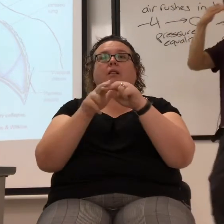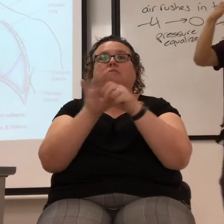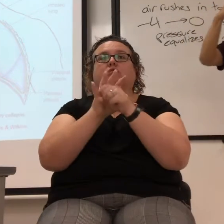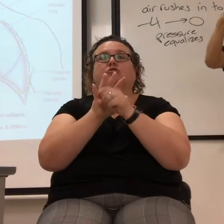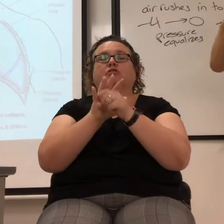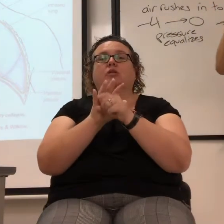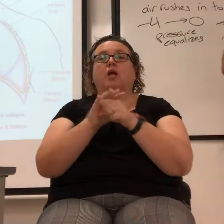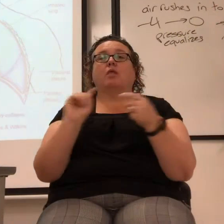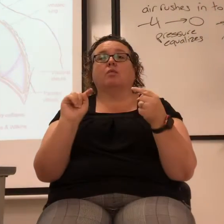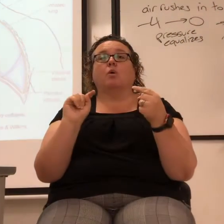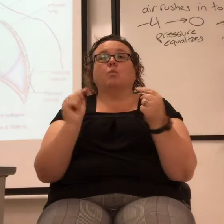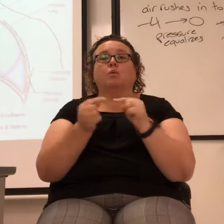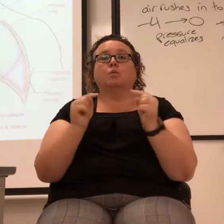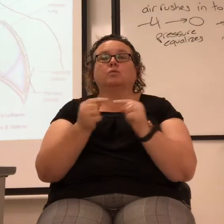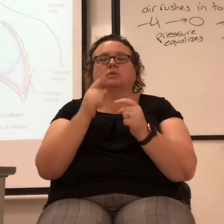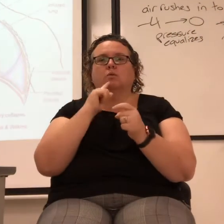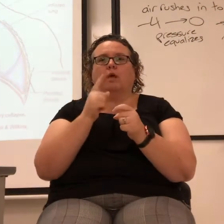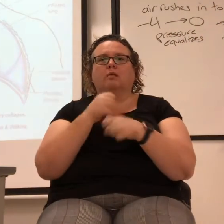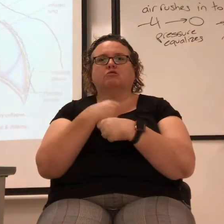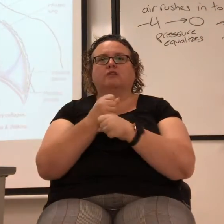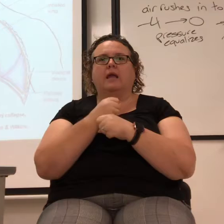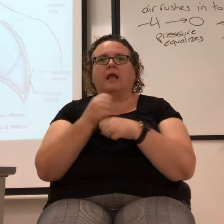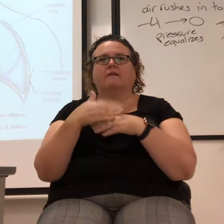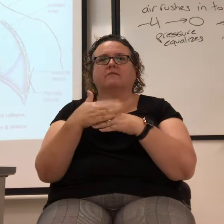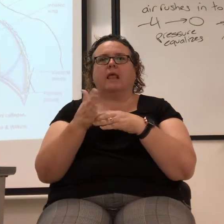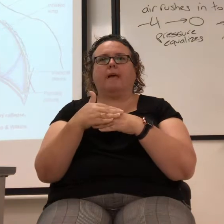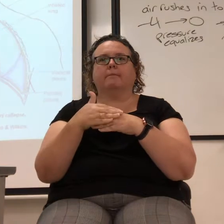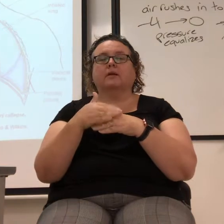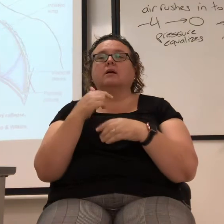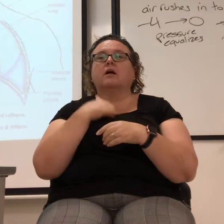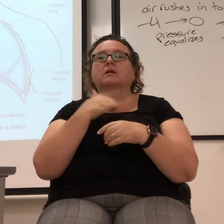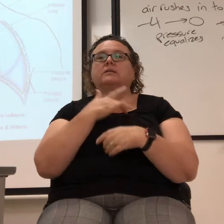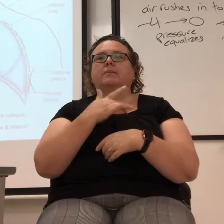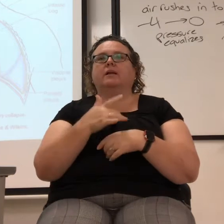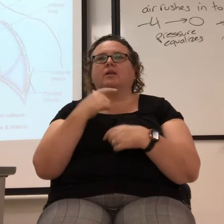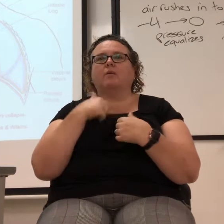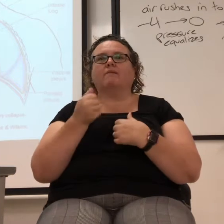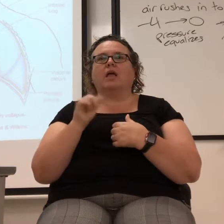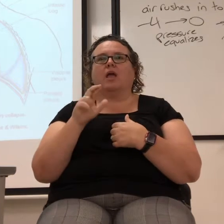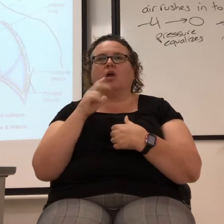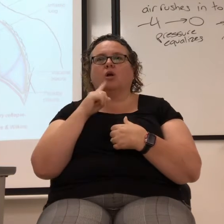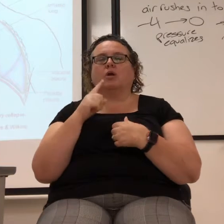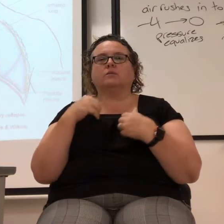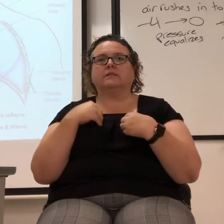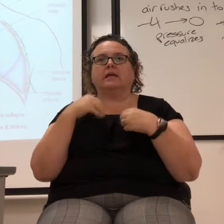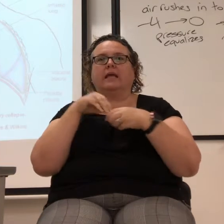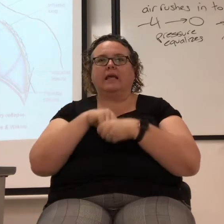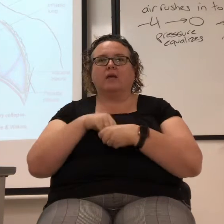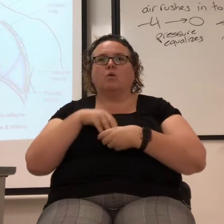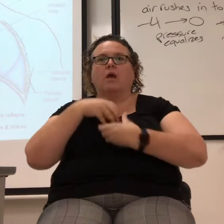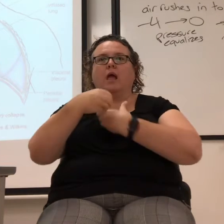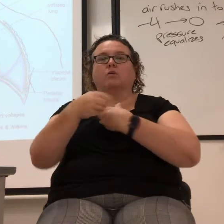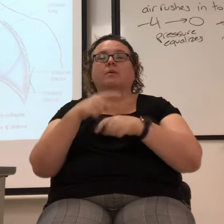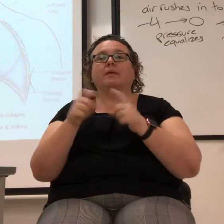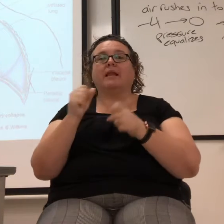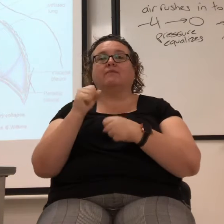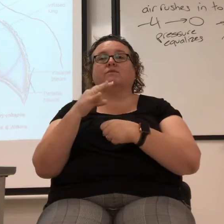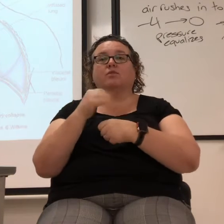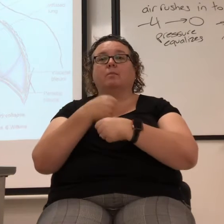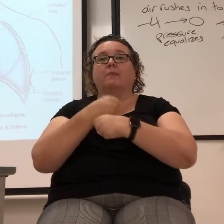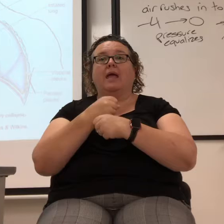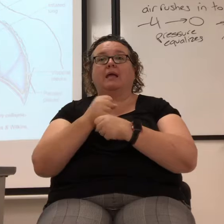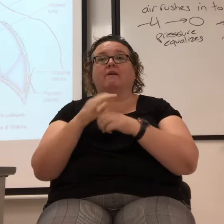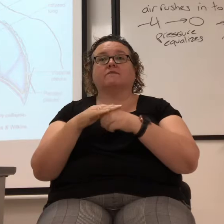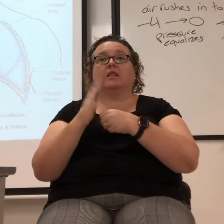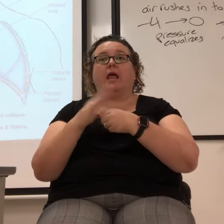flap. Normally, if you have a hole in your chest, you breathe in, breathe out, air can enter, air can exit. But if you create a flap, and when you